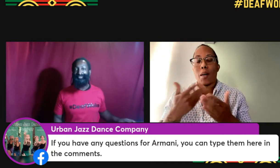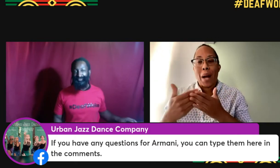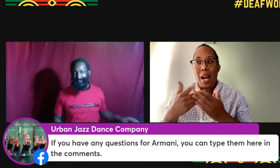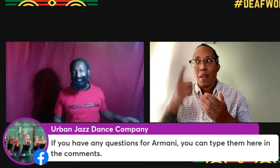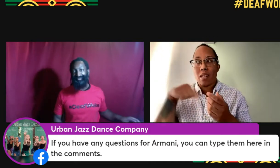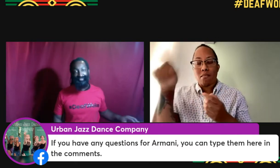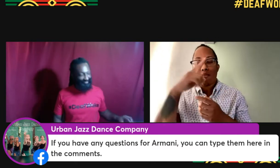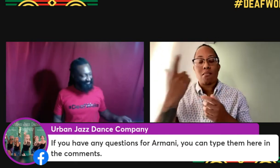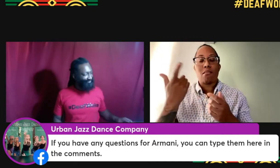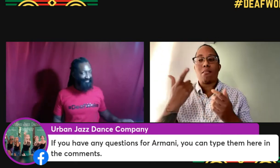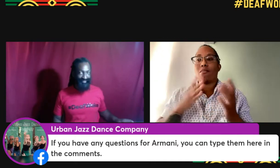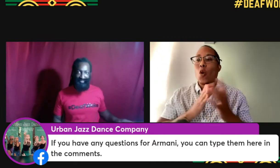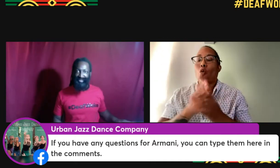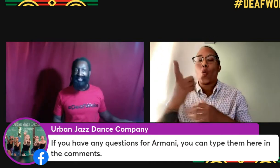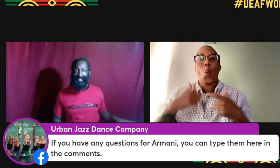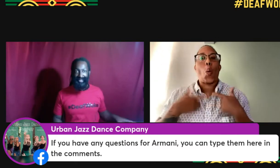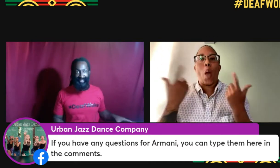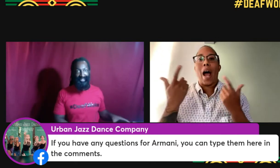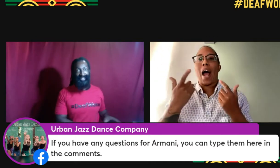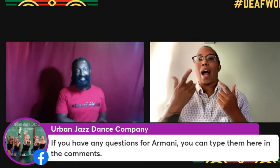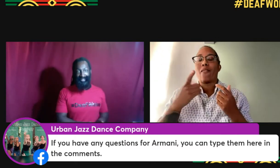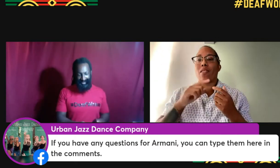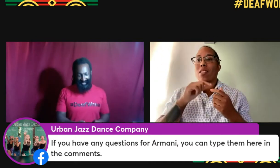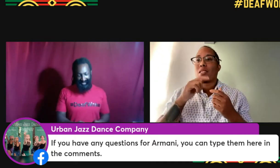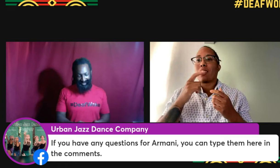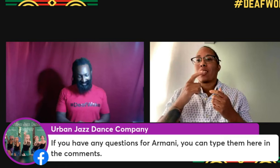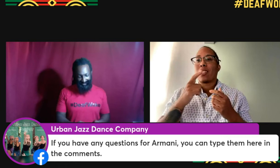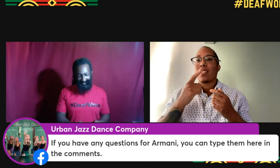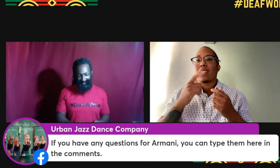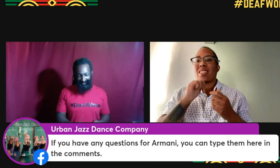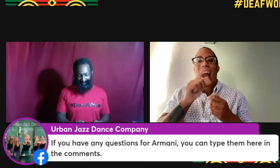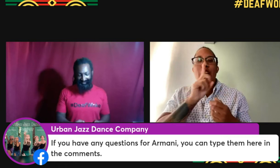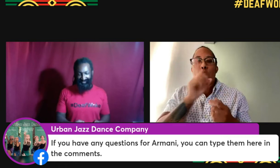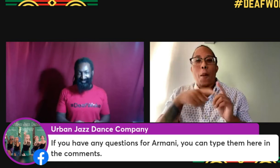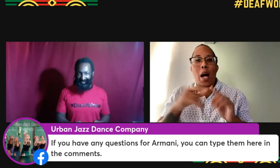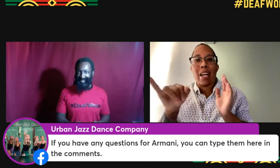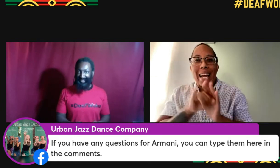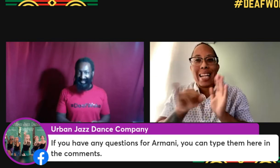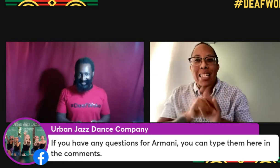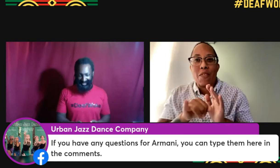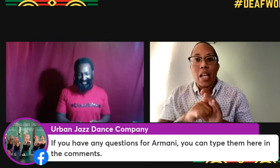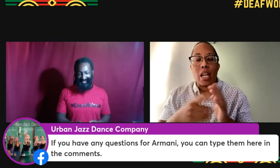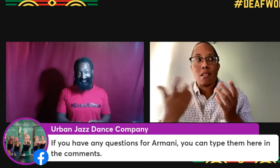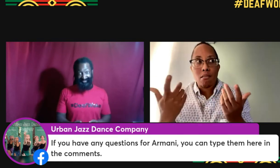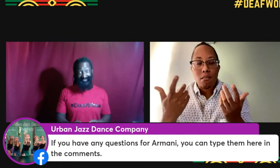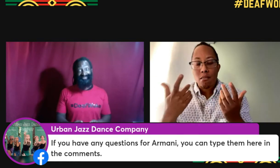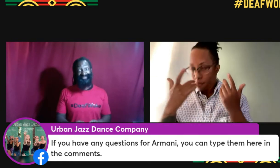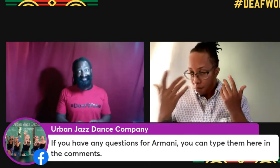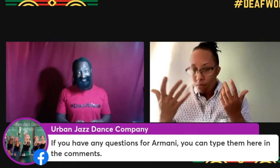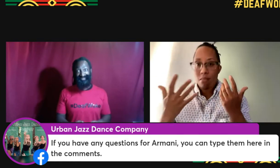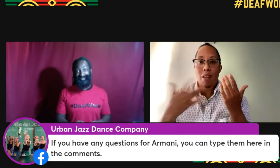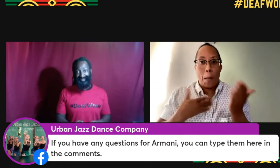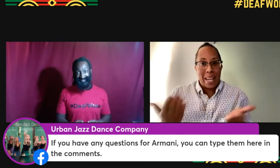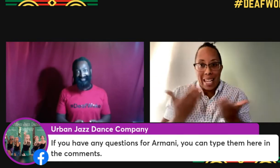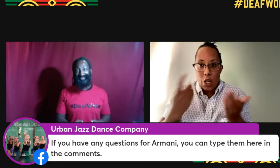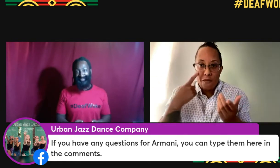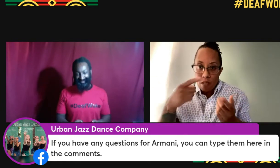are, you know, baby trans. They don't know, you know, they're just going through life and not sure about their